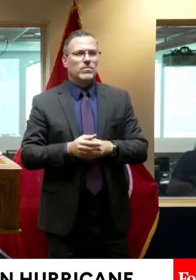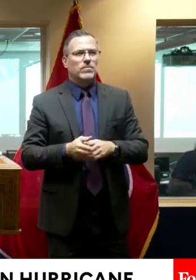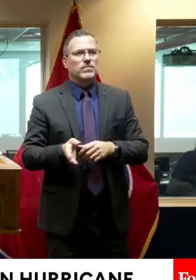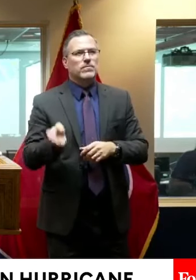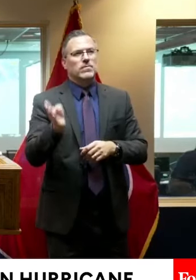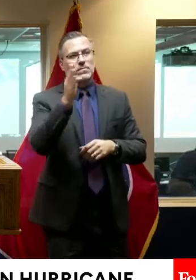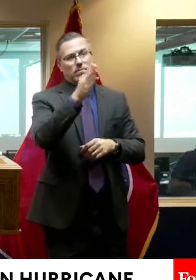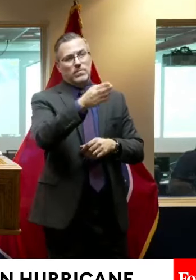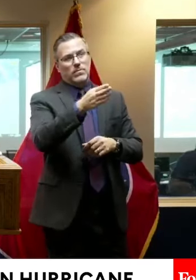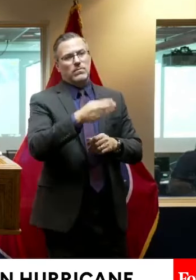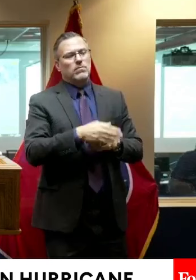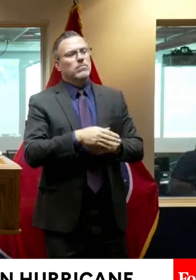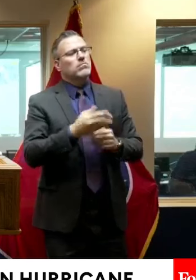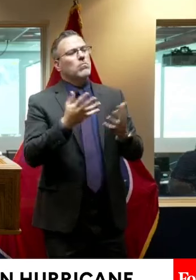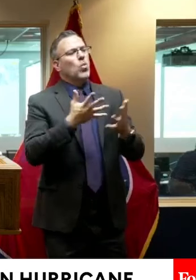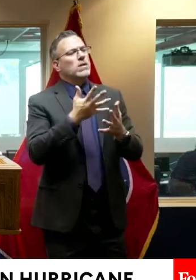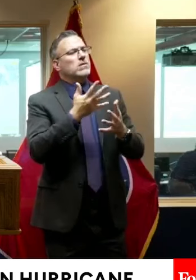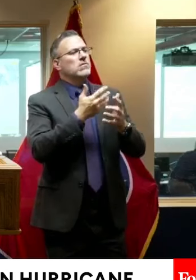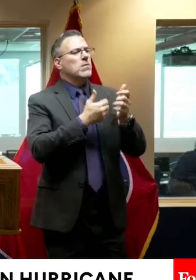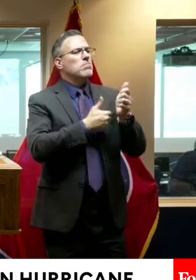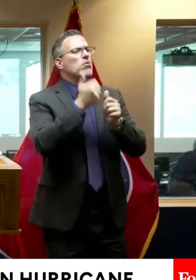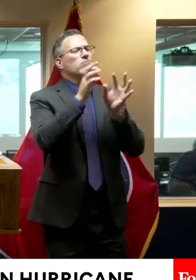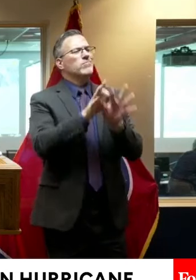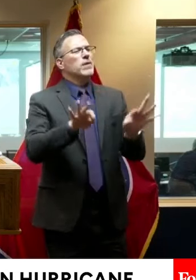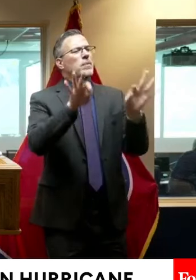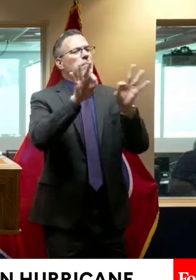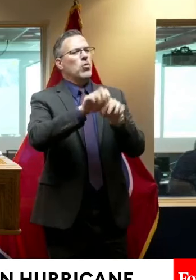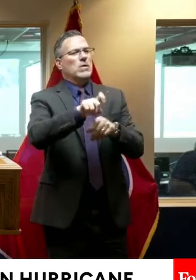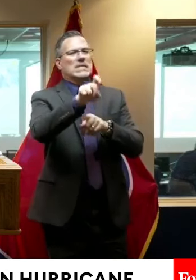Governor, what do you think the biggest need is right now?